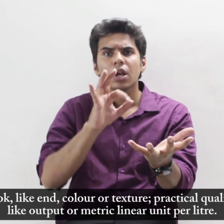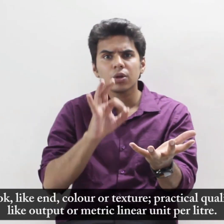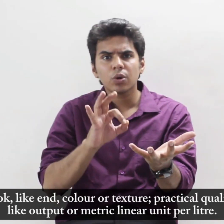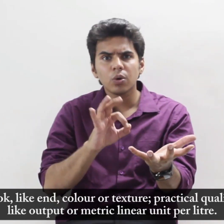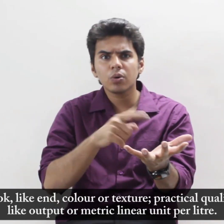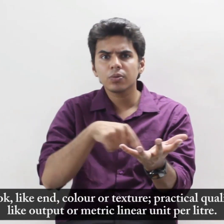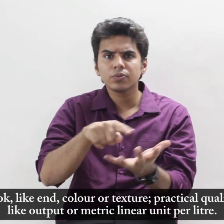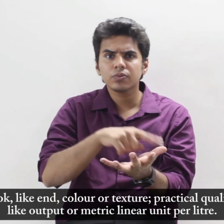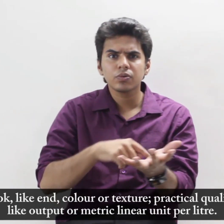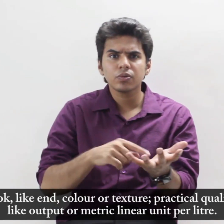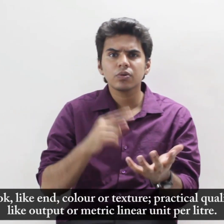liter.